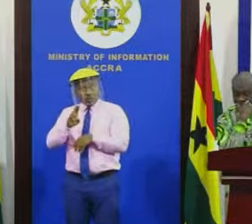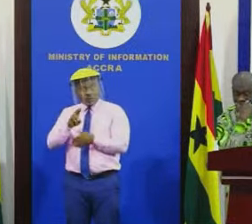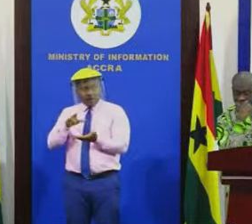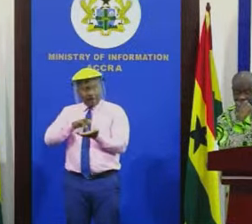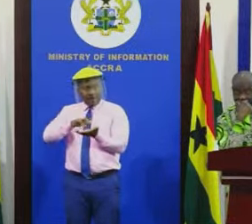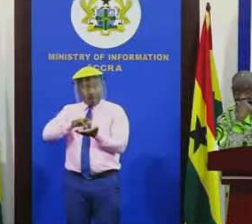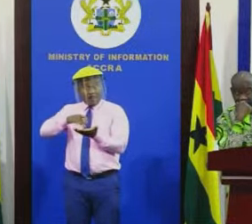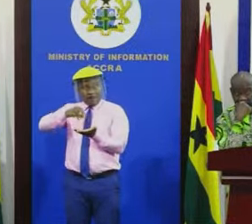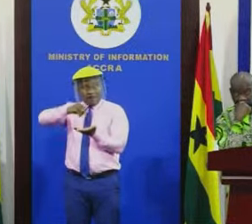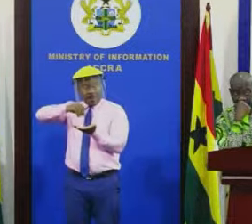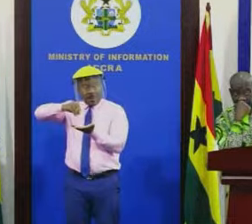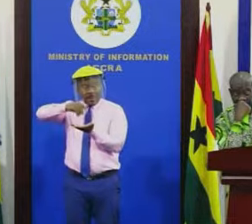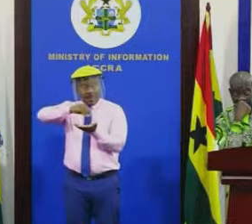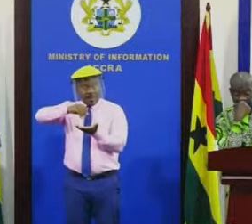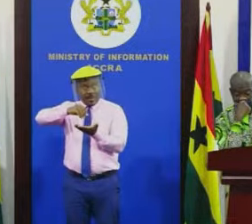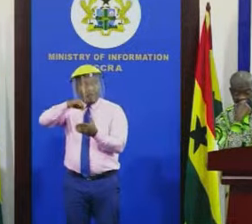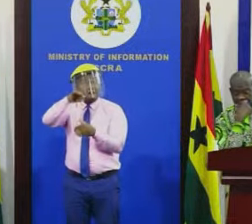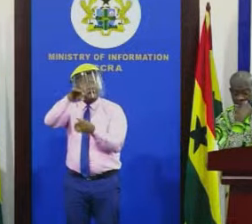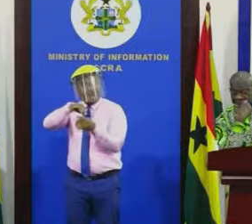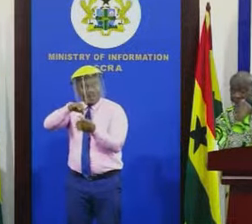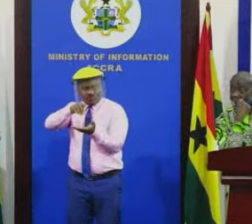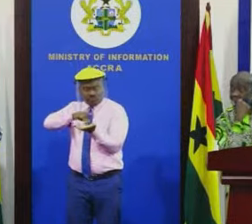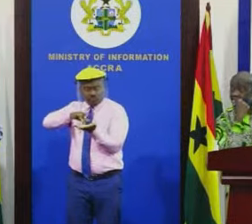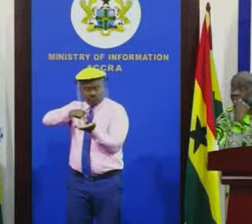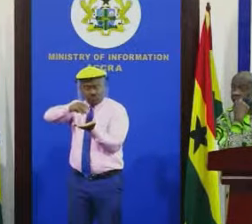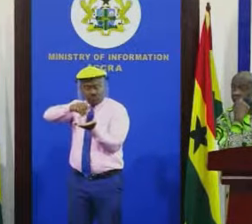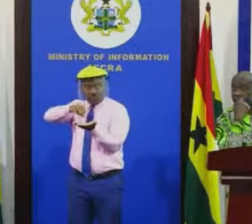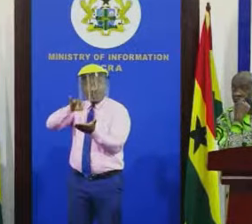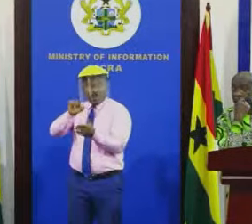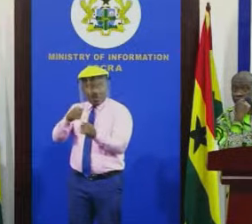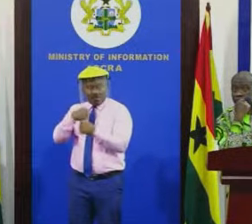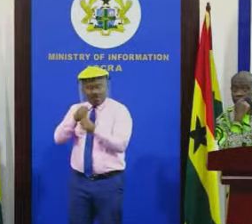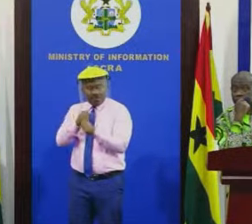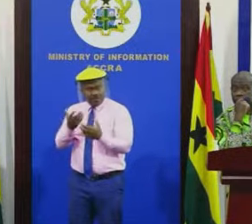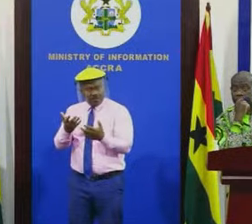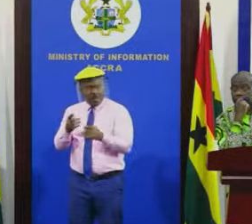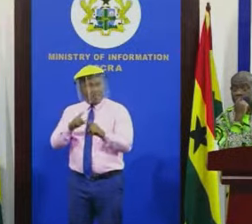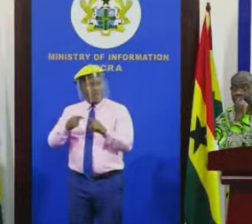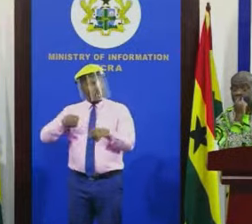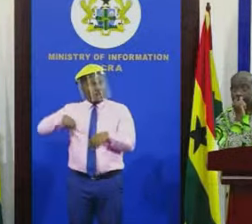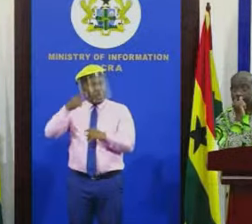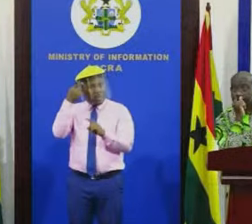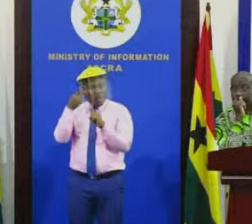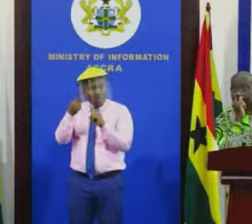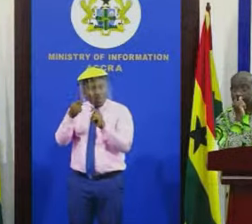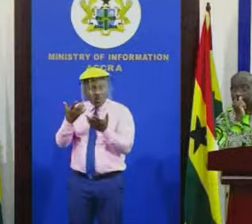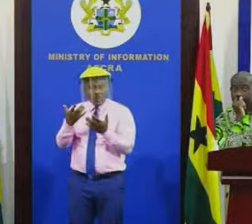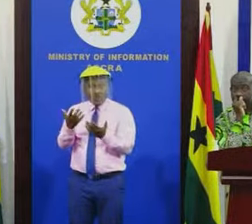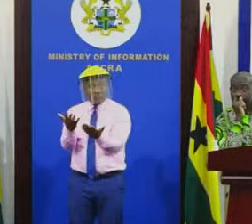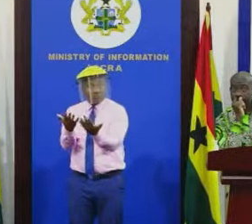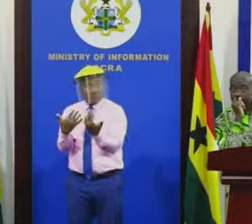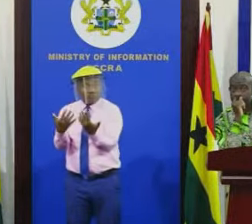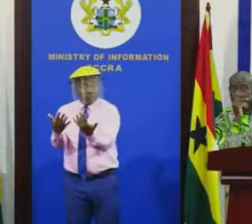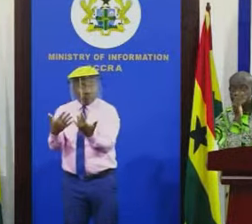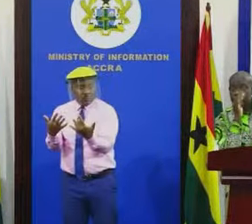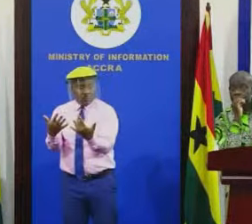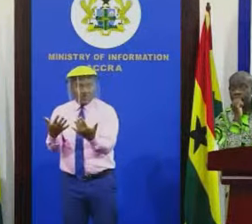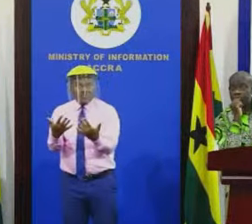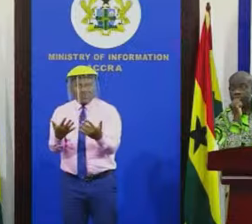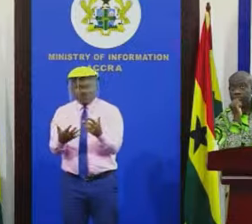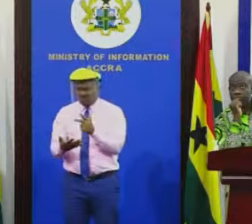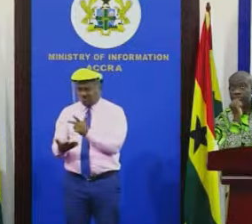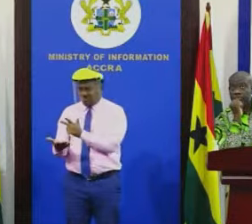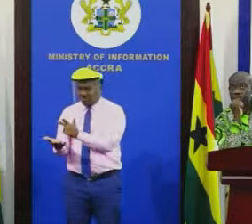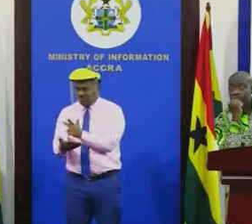now, what we want to do is to be able to remove this hyson as soon as the skimmers